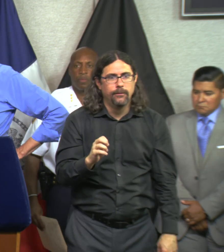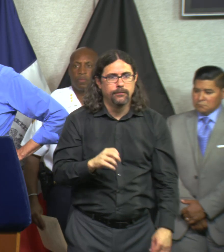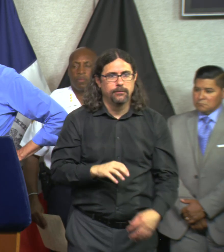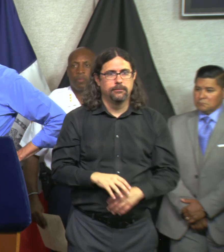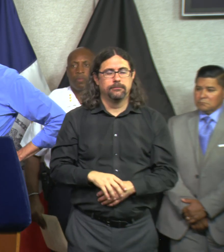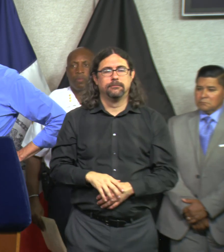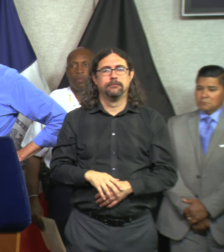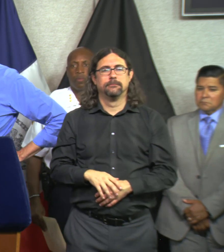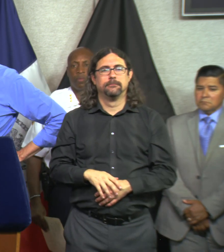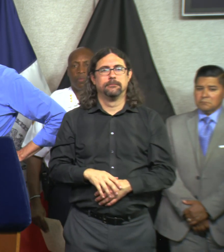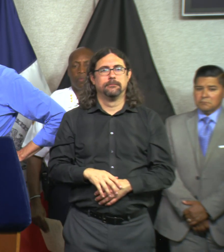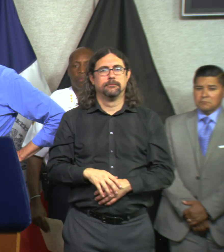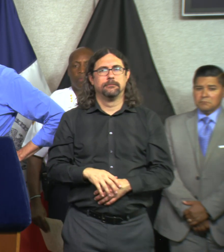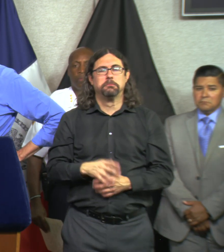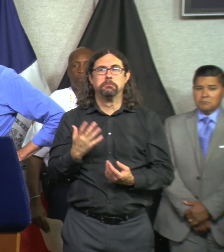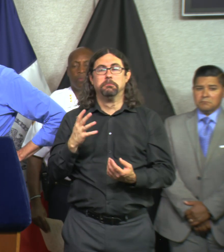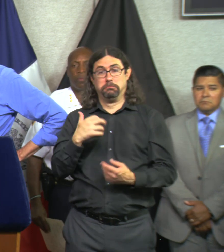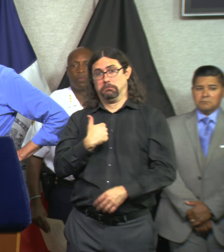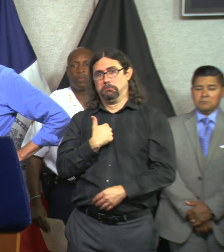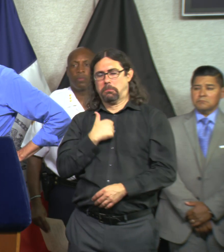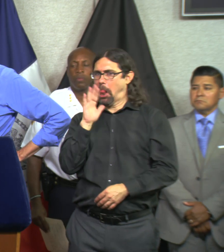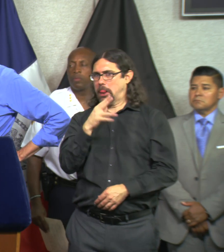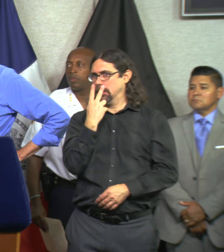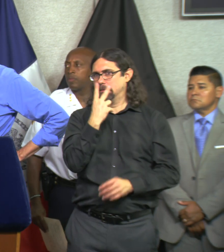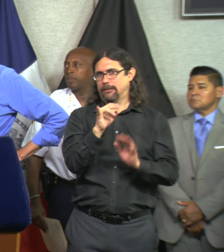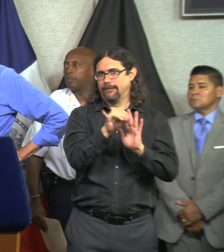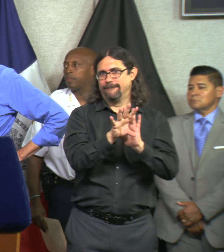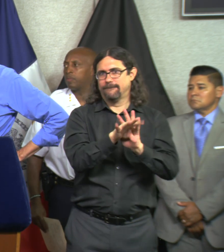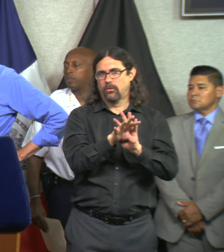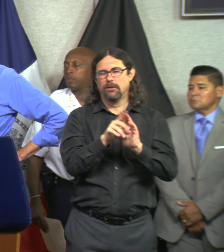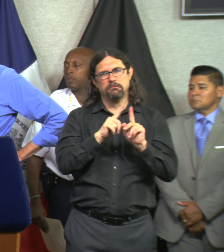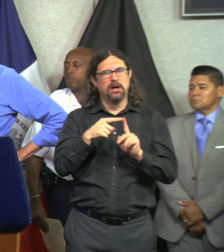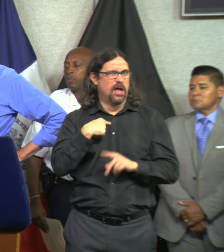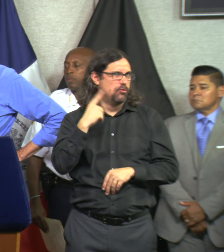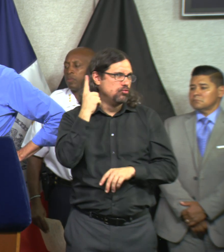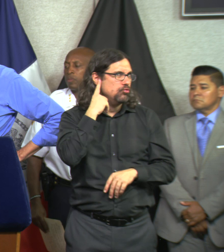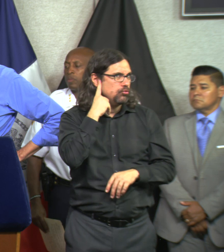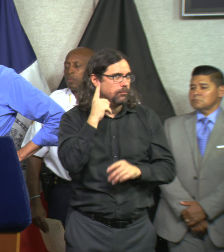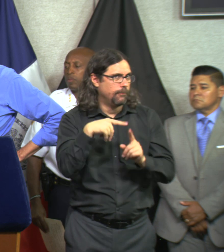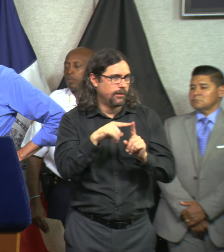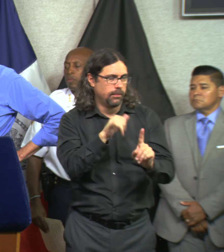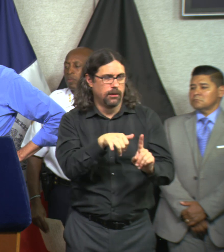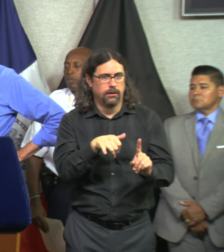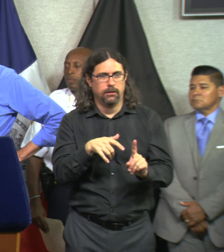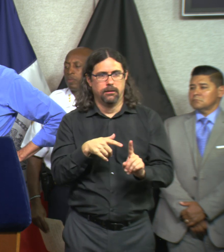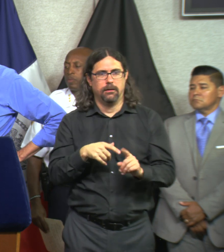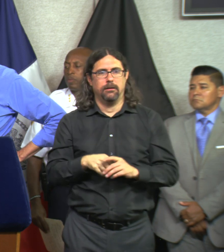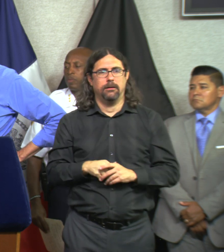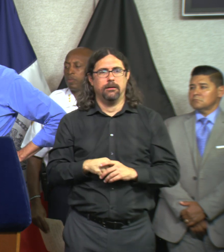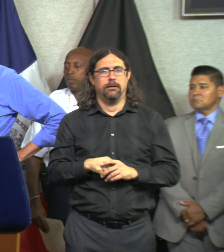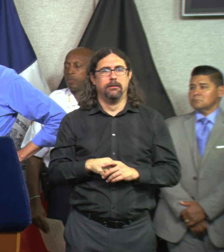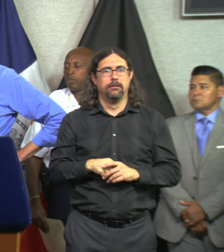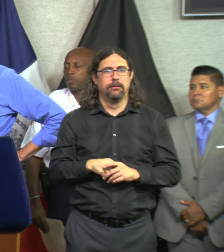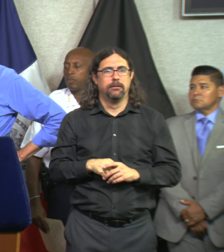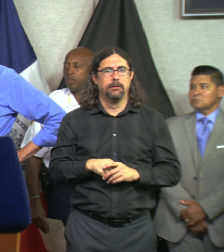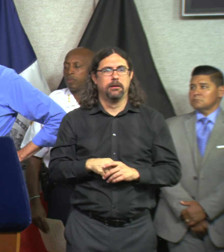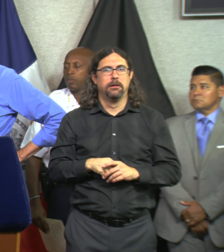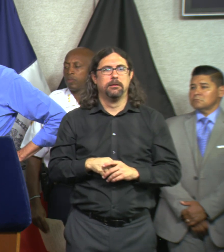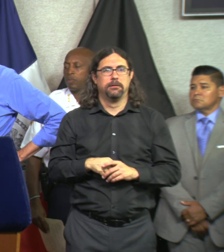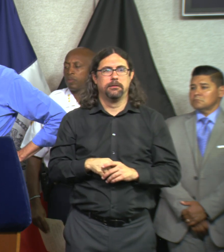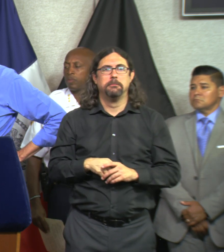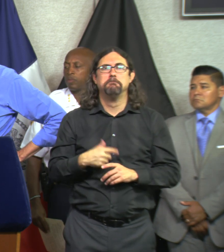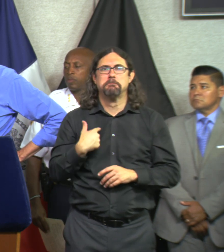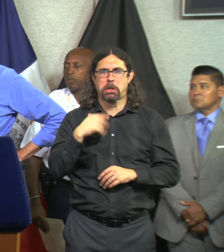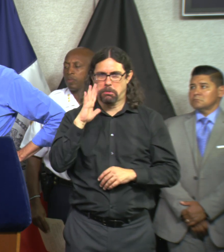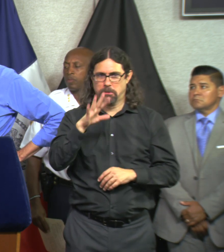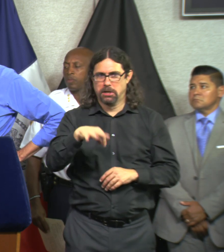look into who that employee is and whatever appropriate disciplinary measures can be taken. But that's someone who does not